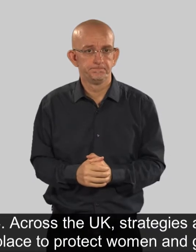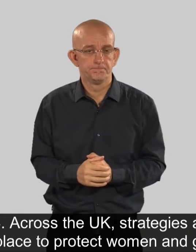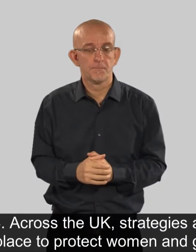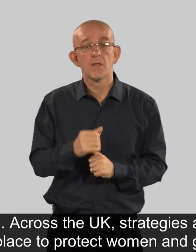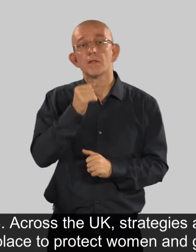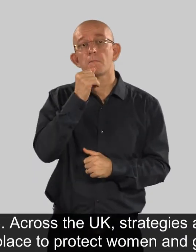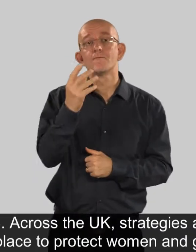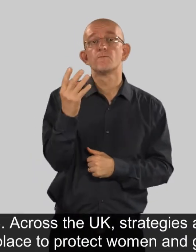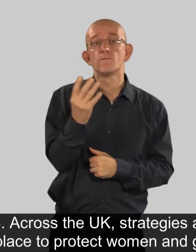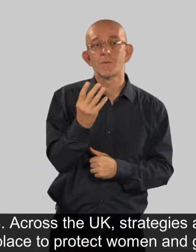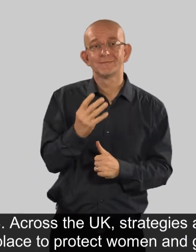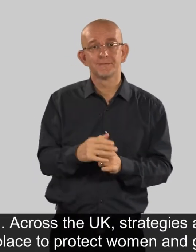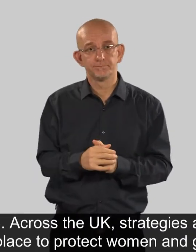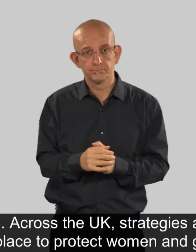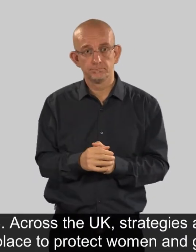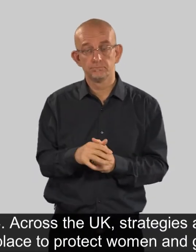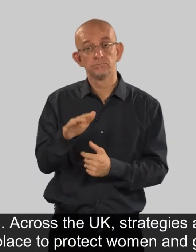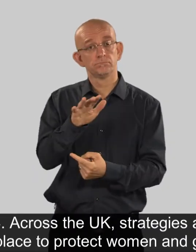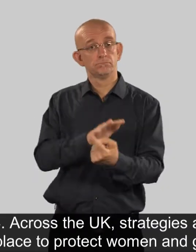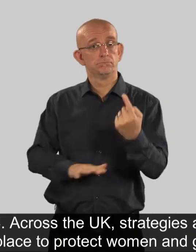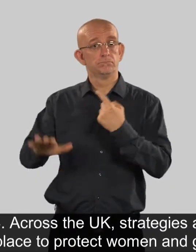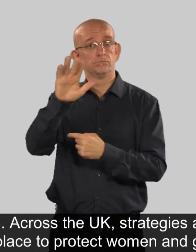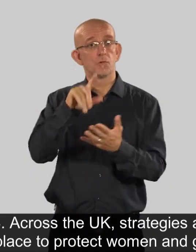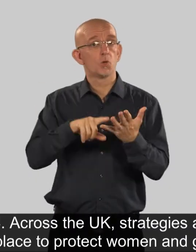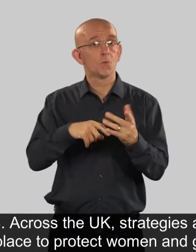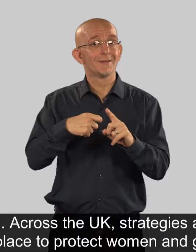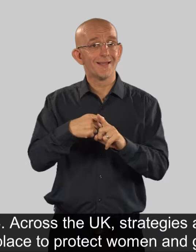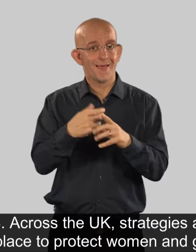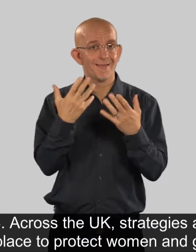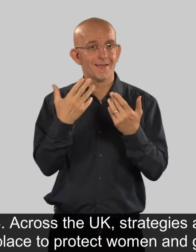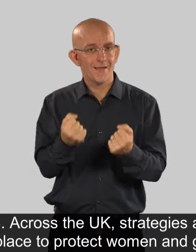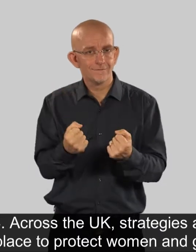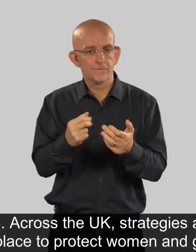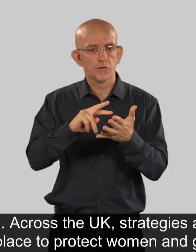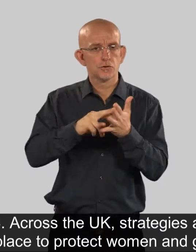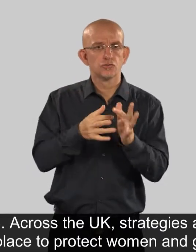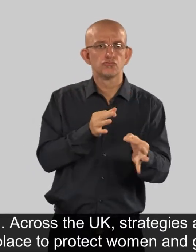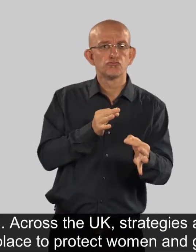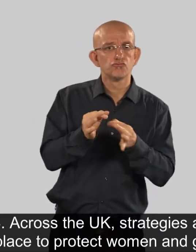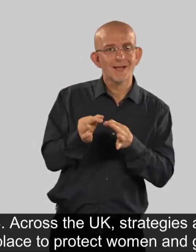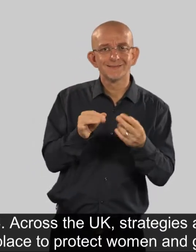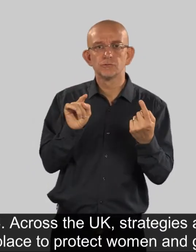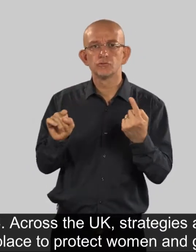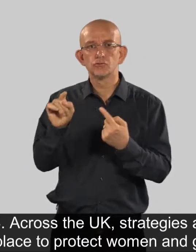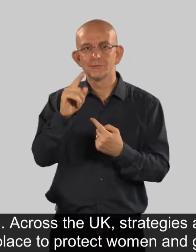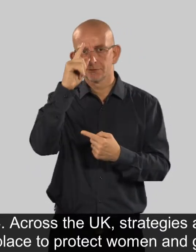14. Across the UK, strategies are in place to protect women and